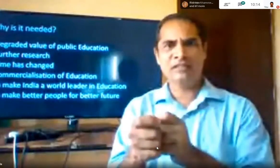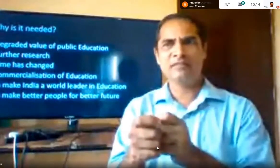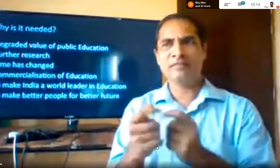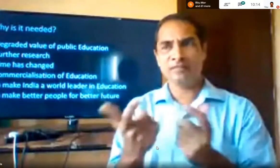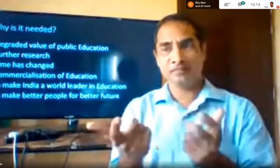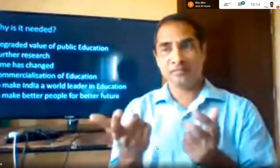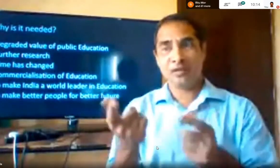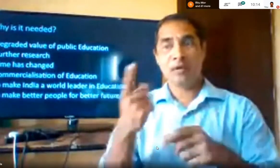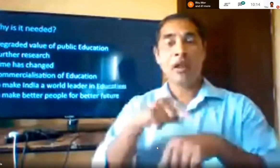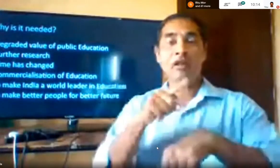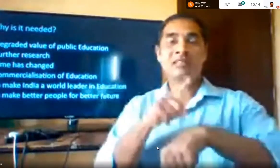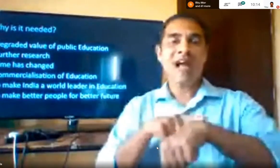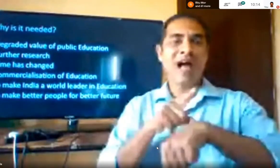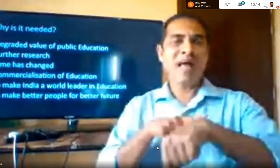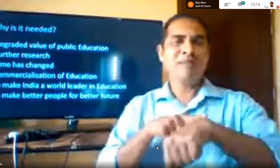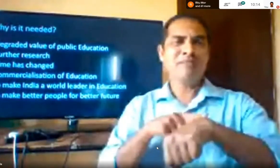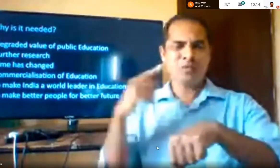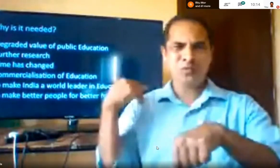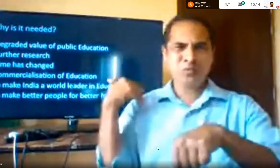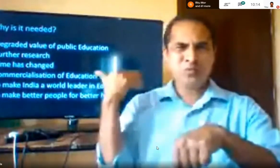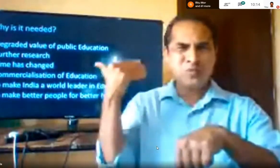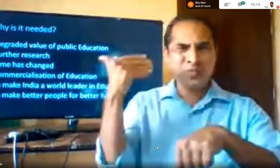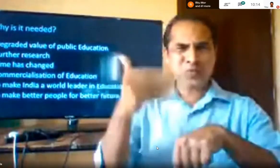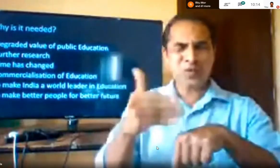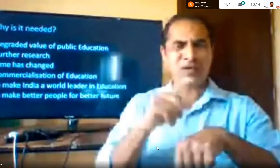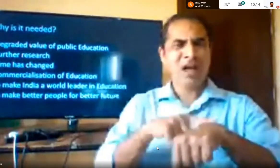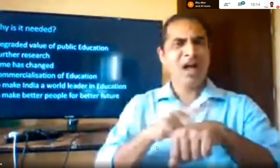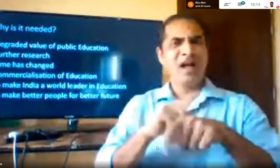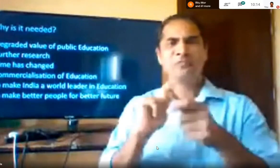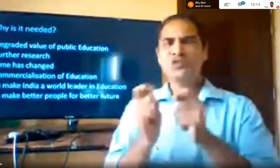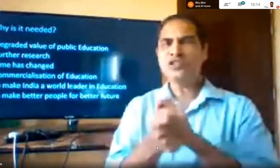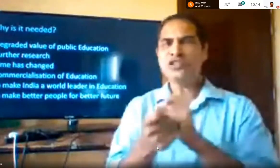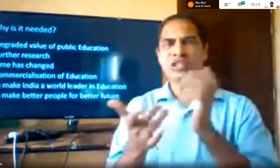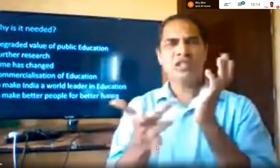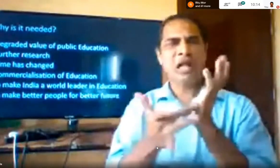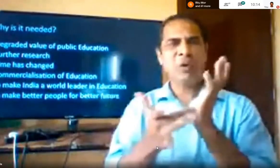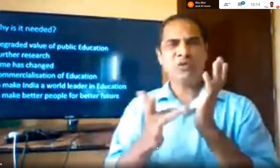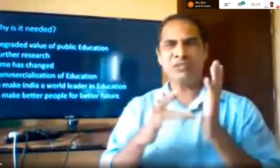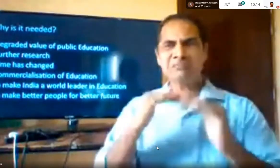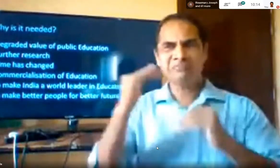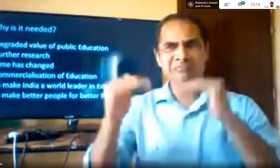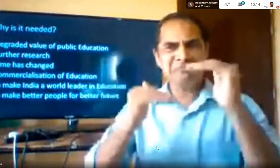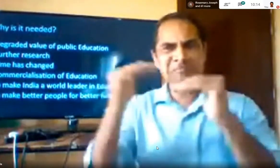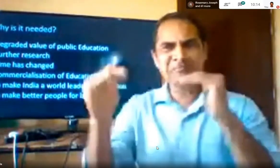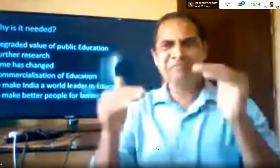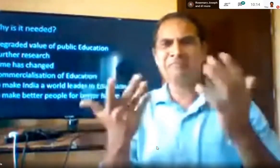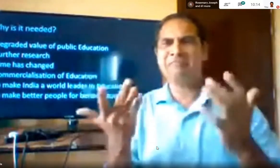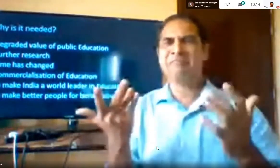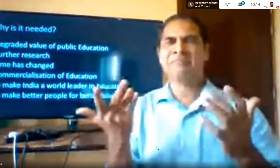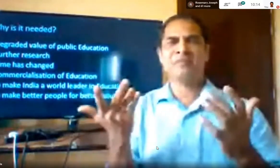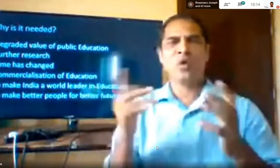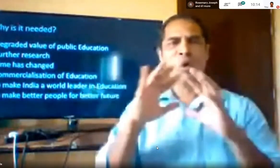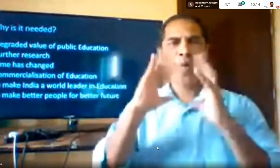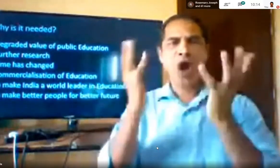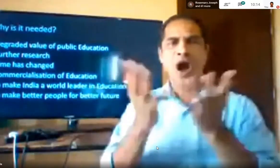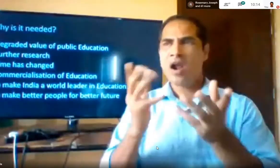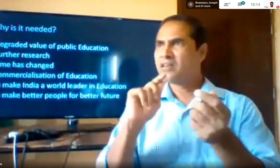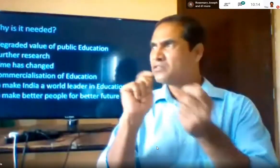So they needed something to be changed in the education system. It has been a long time. The National Education Policy 1986